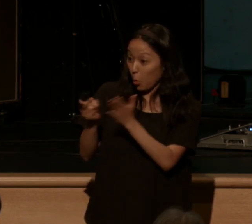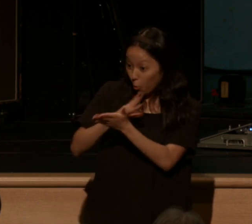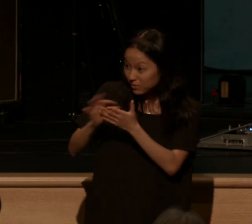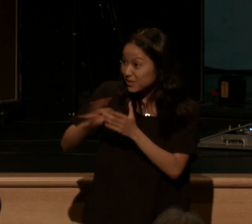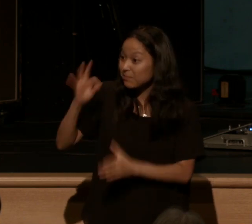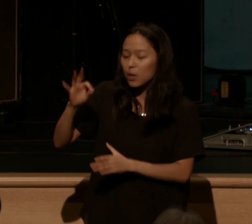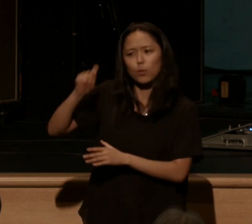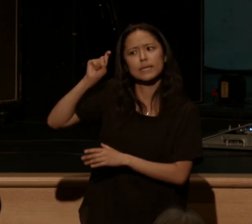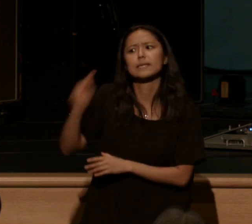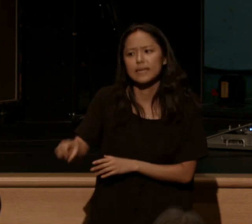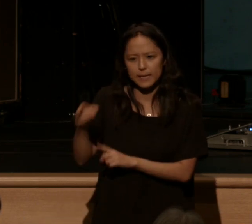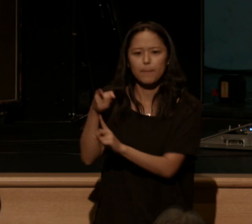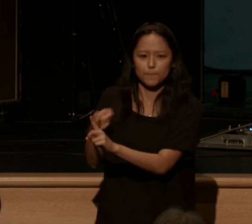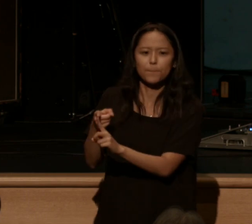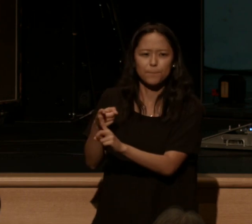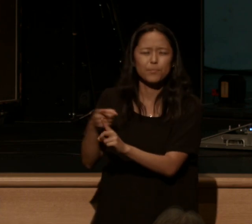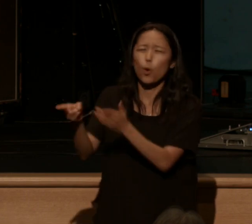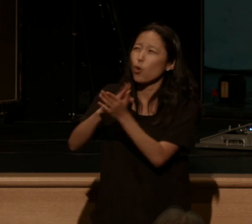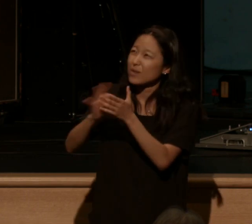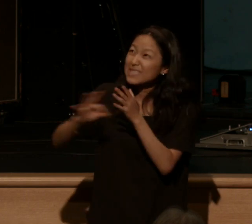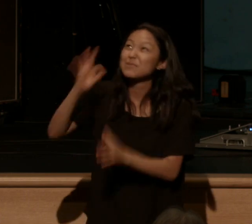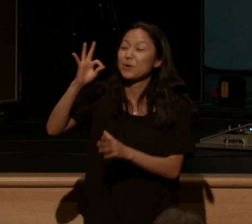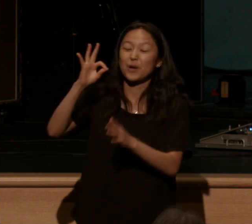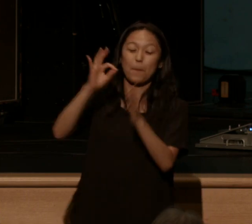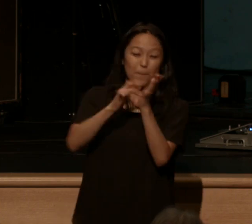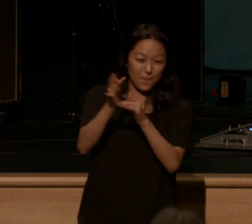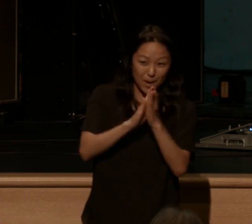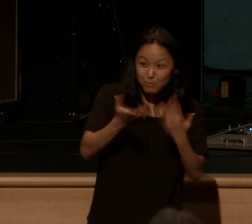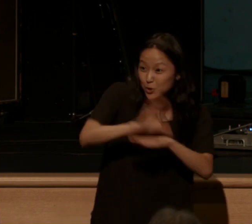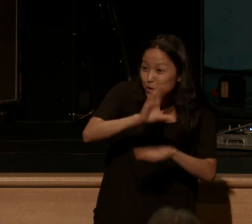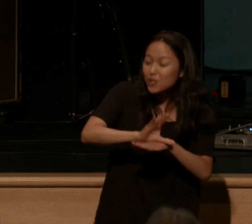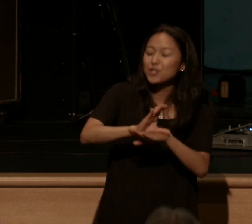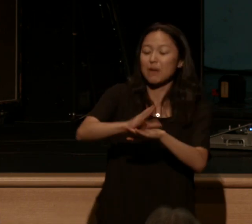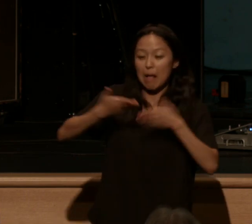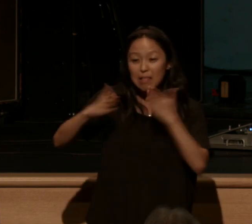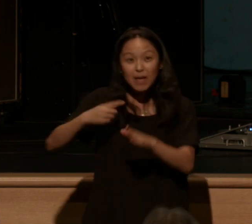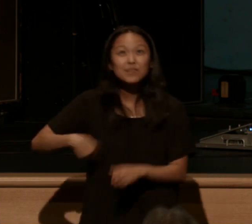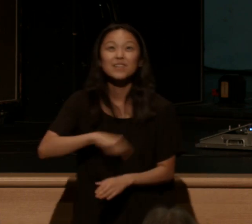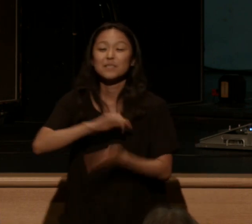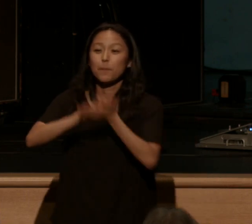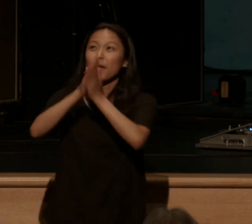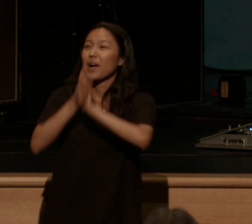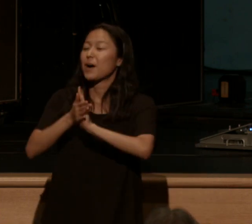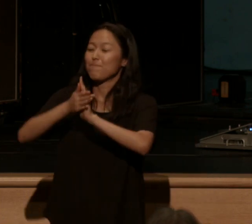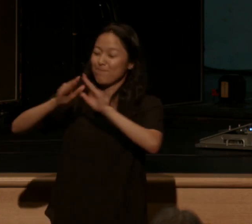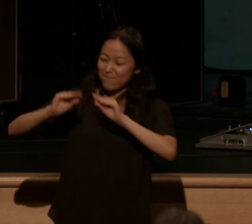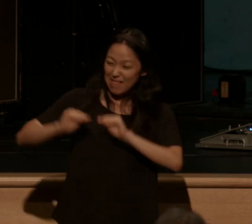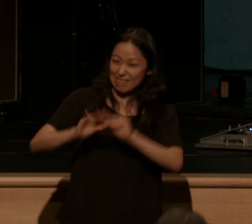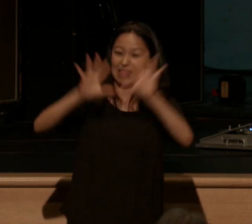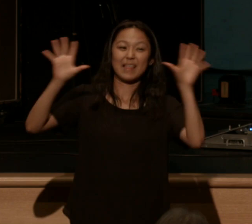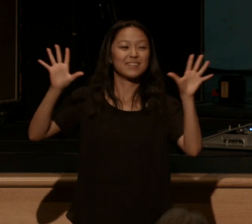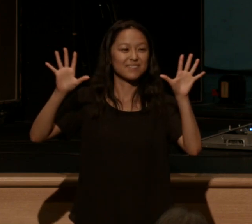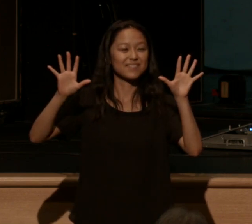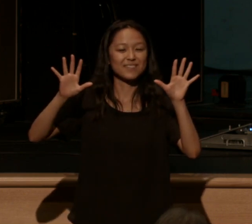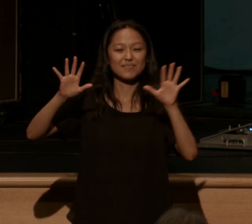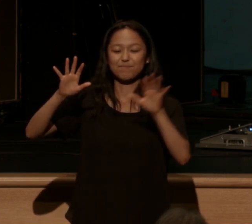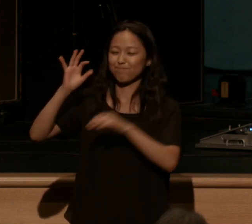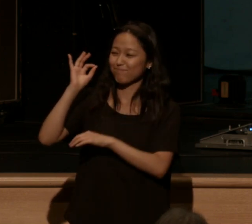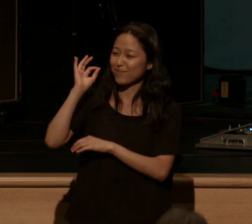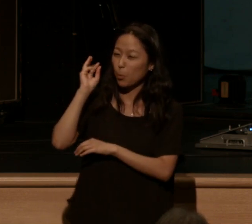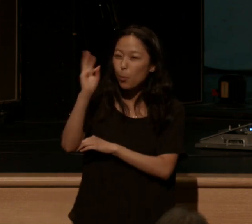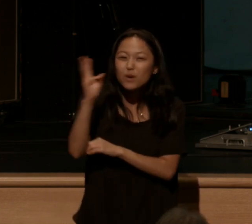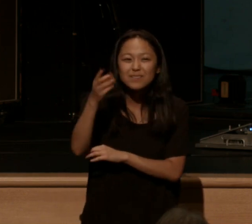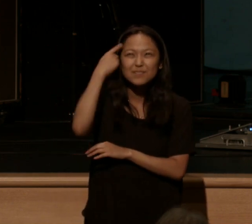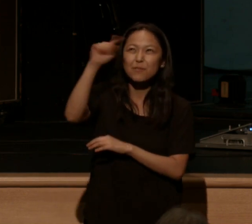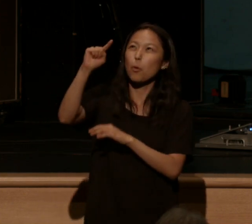the Holy Spirit. Holy Spirit Bible Church, Hope Bible Church, again, allows us to be a beacon of light and a messenger of